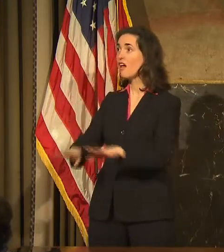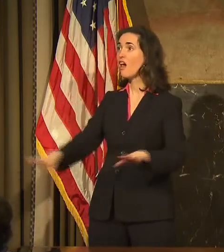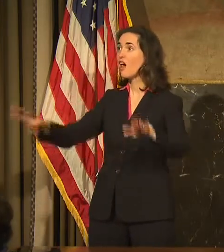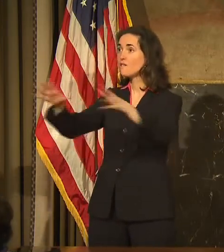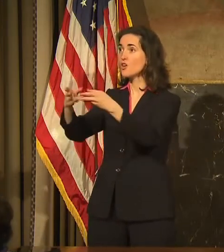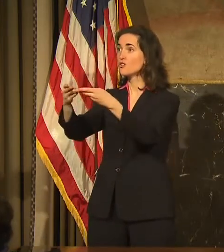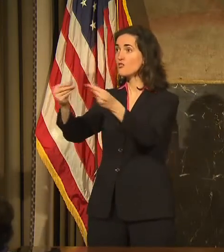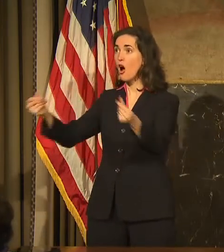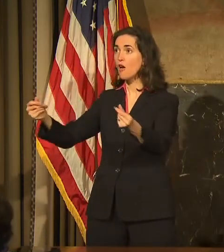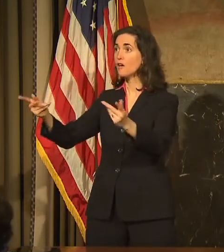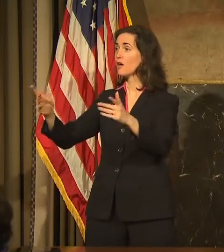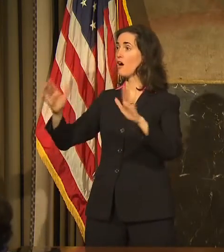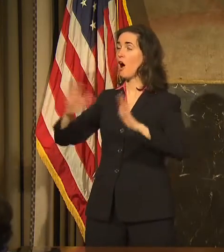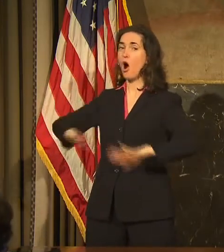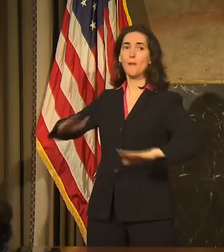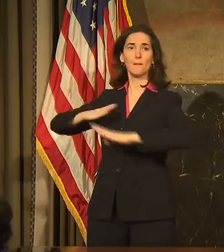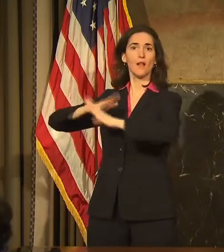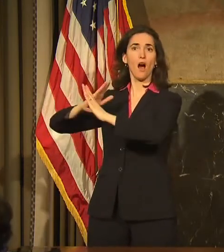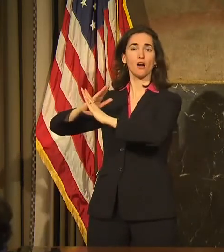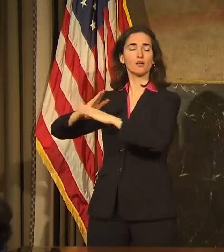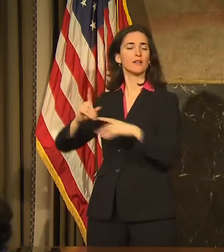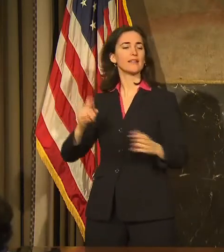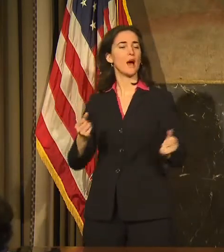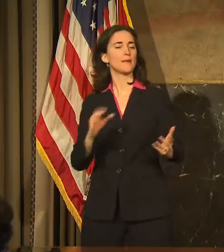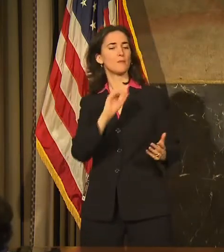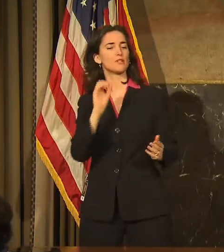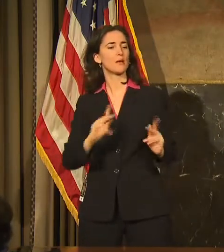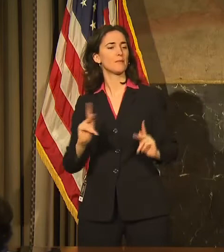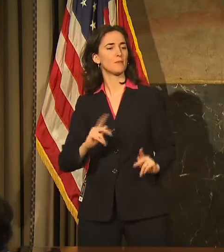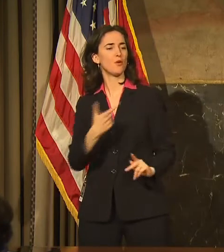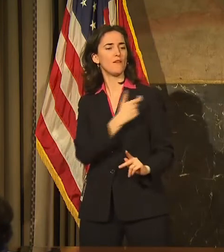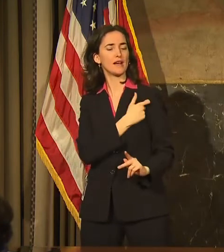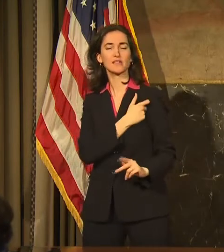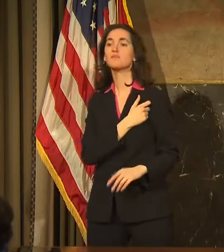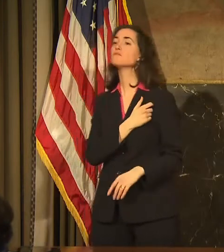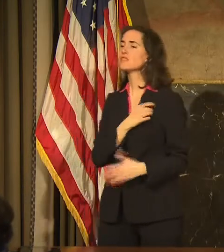that. Probably somewhere around 65, 70%.